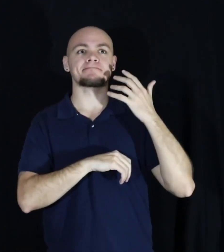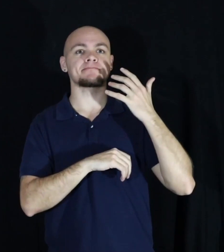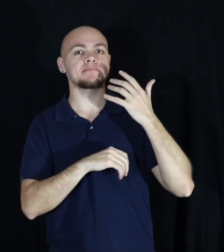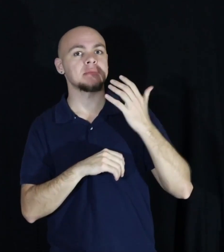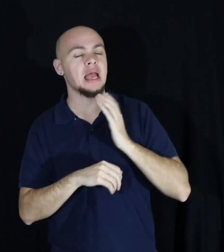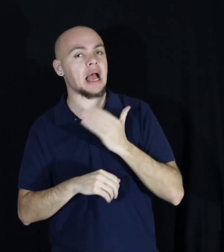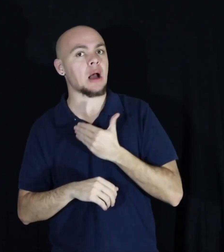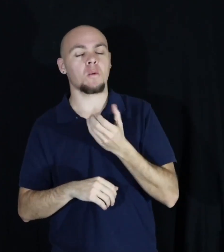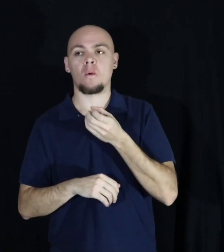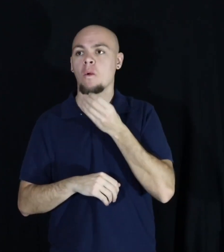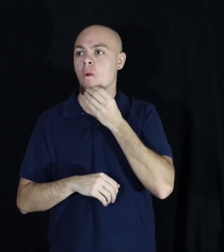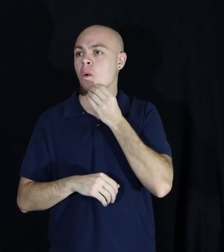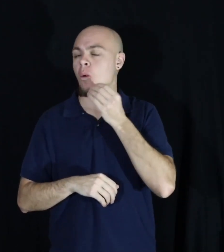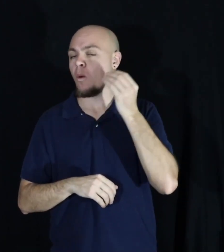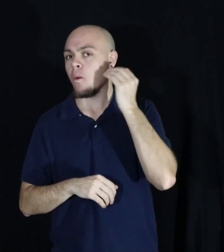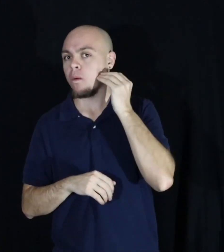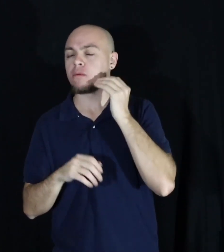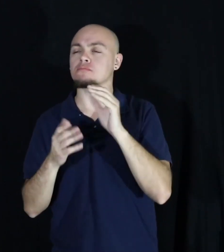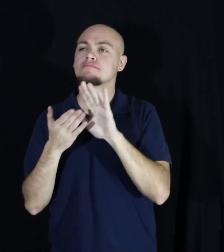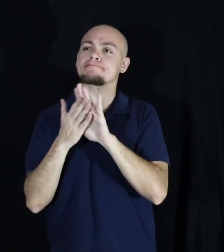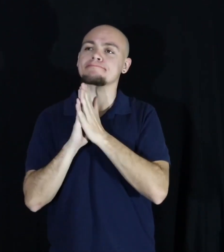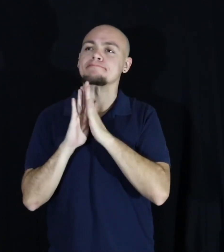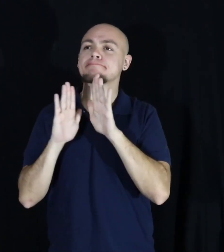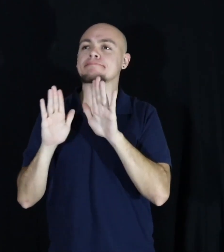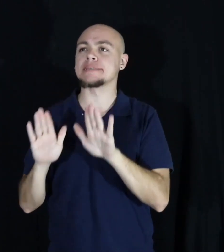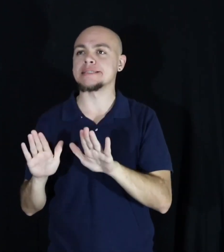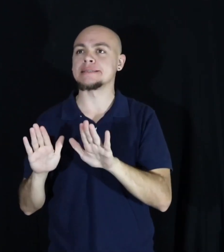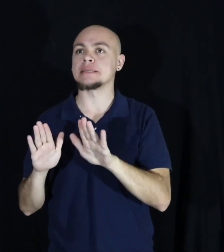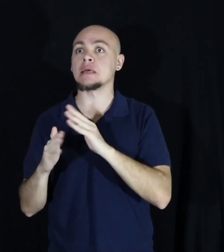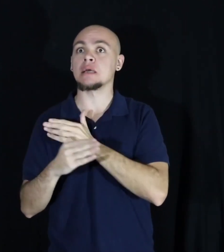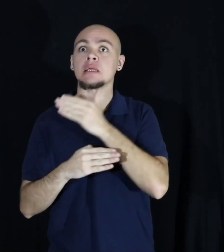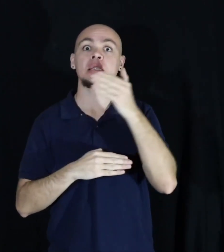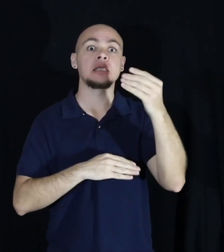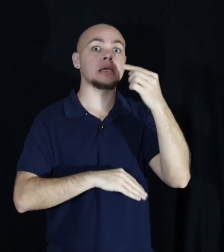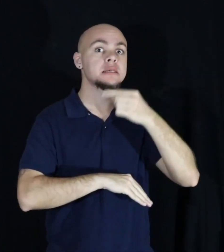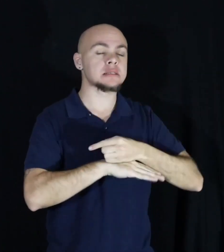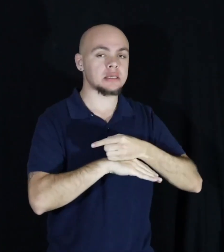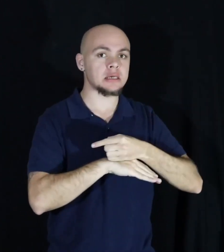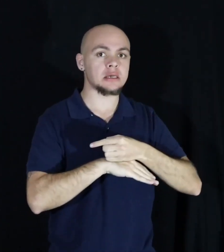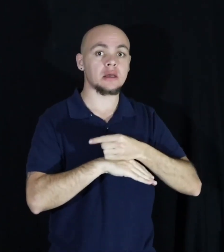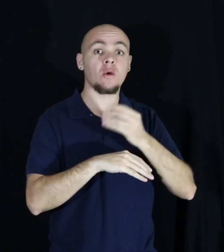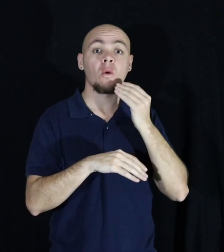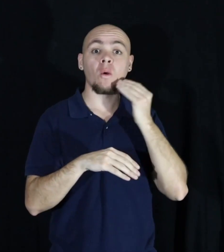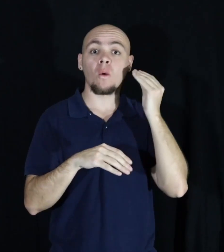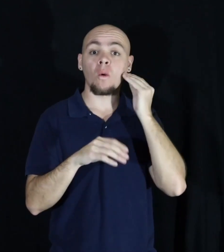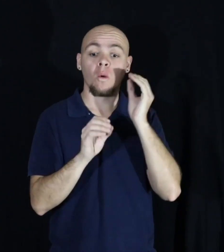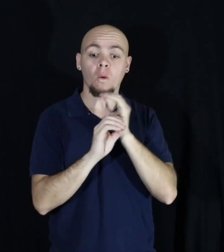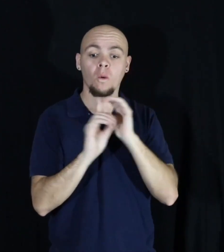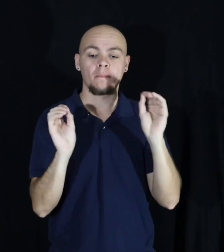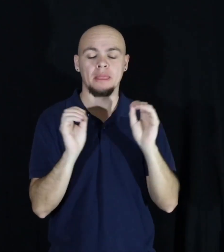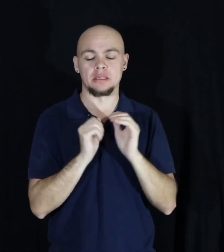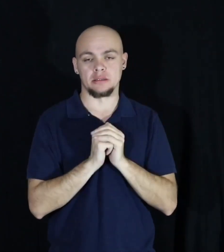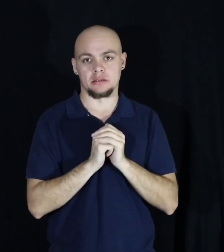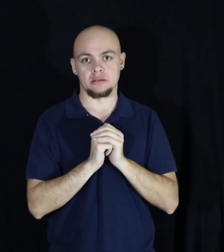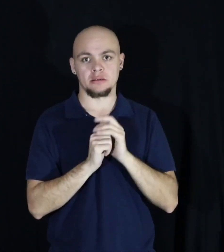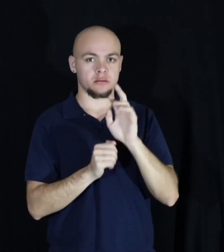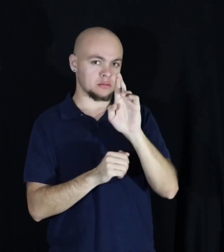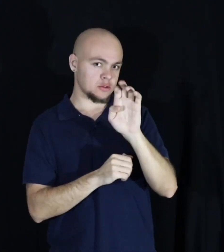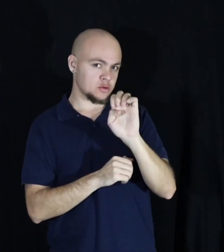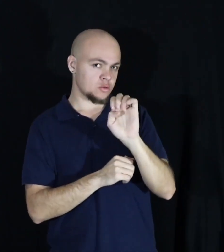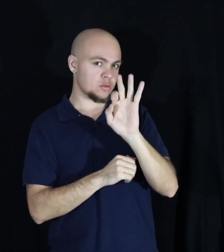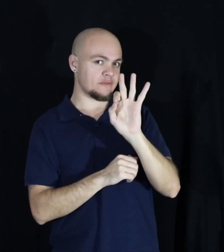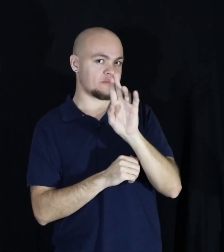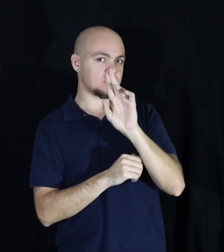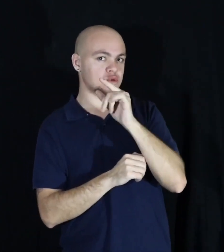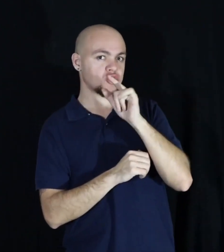our own homes peacefully, and the next day, we are homeless. Many refugees come